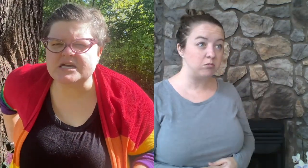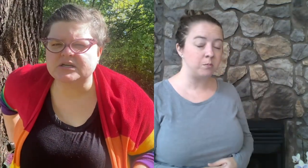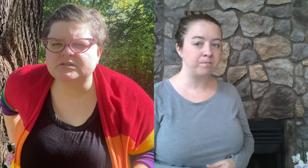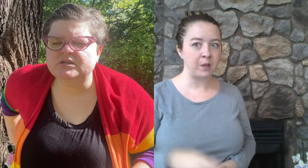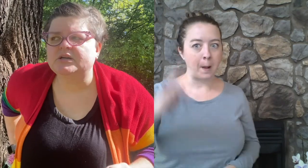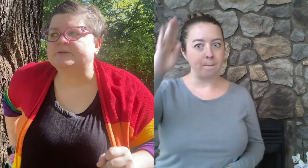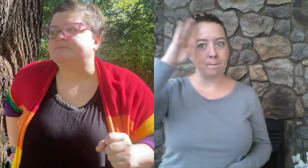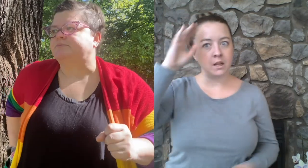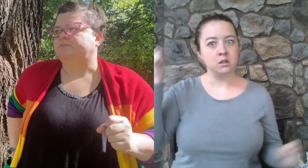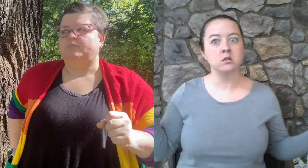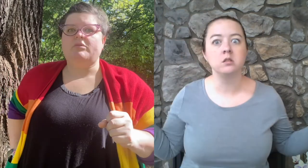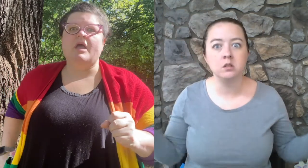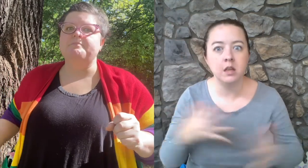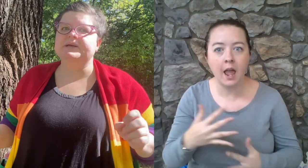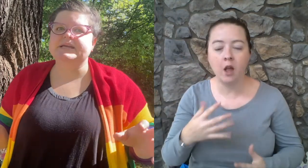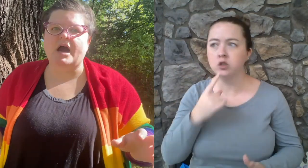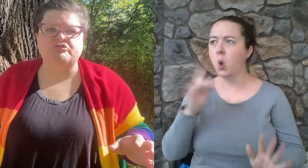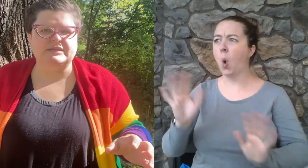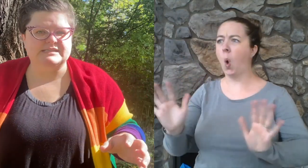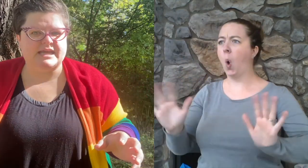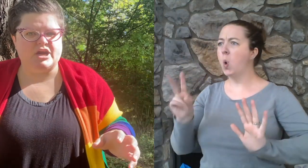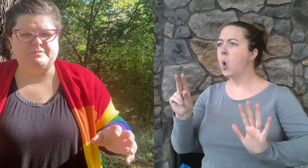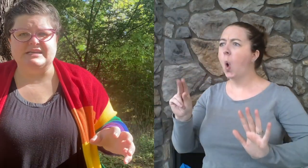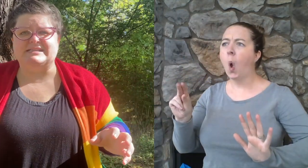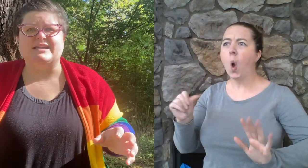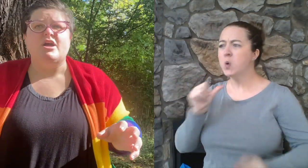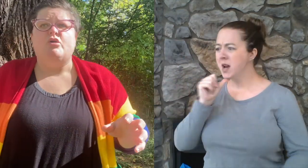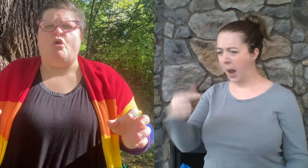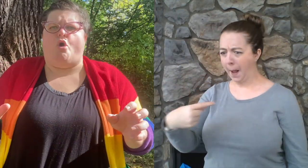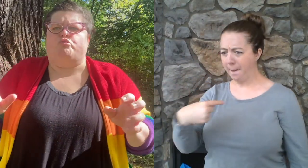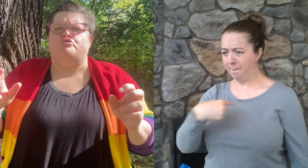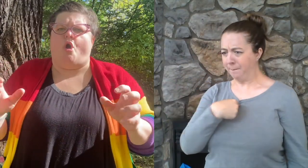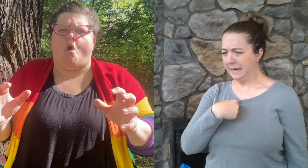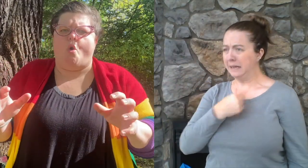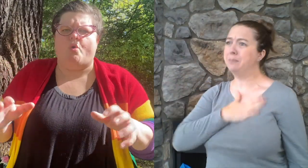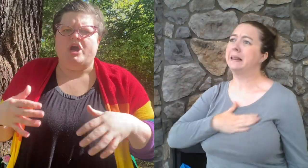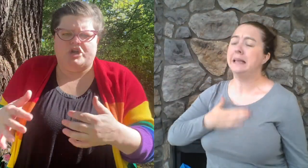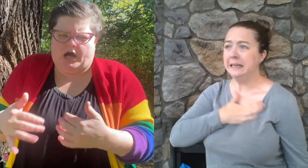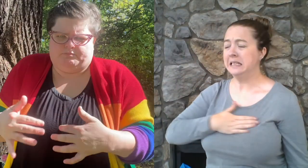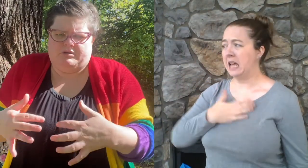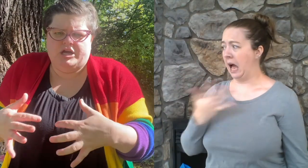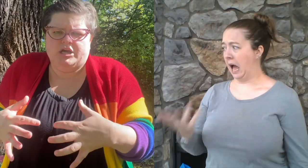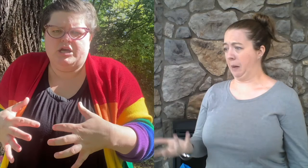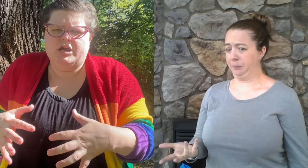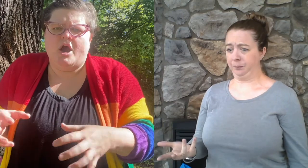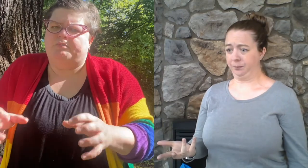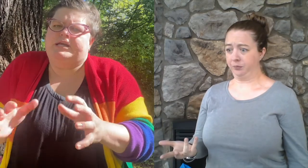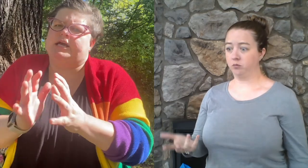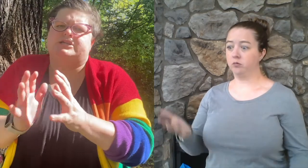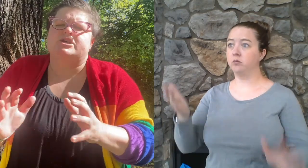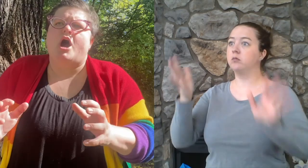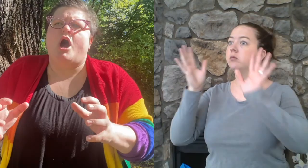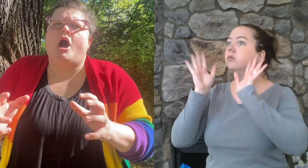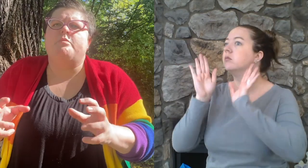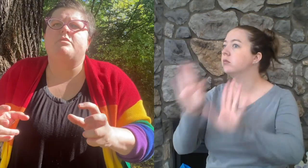me." And Billy got really scared. Billy said, "Oh no, not me,